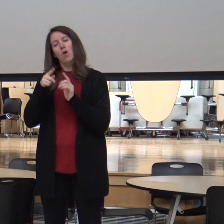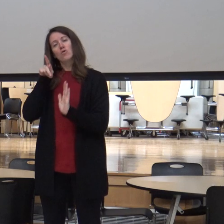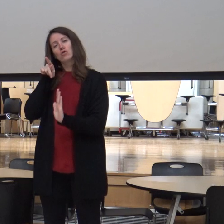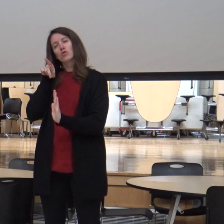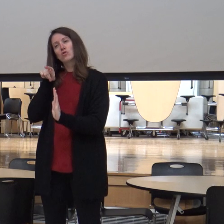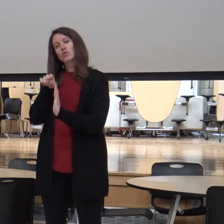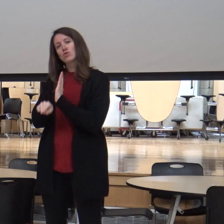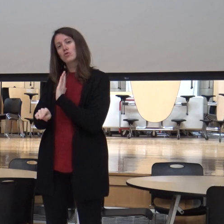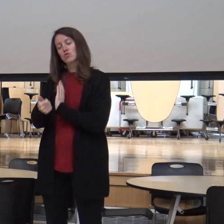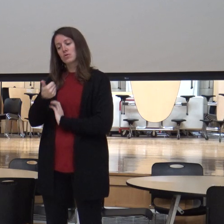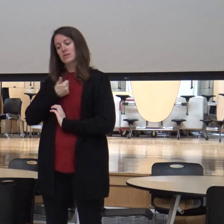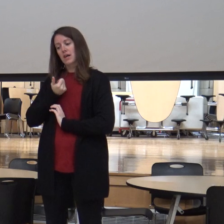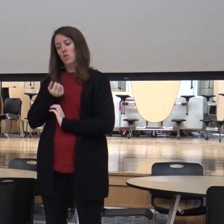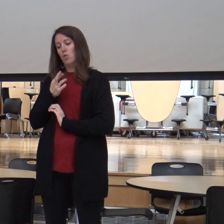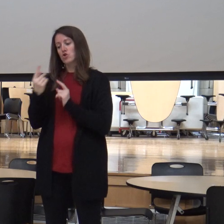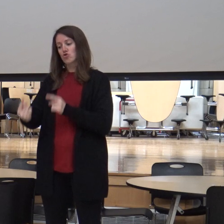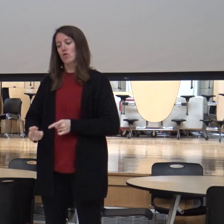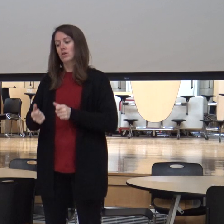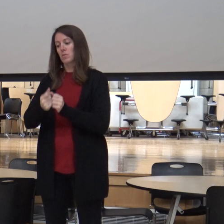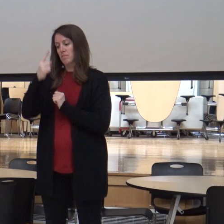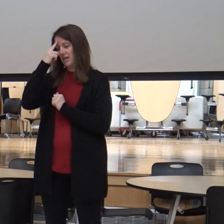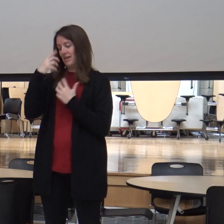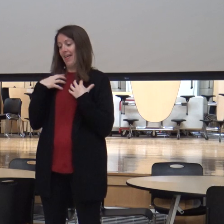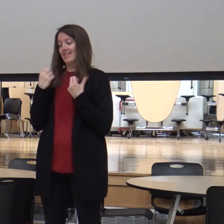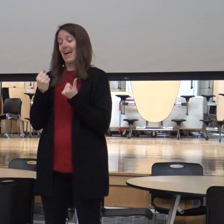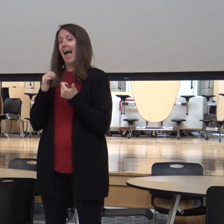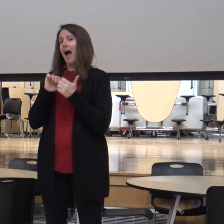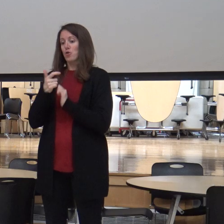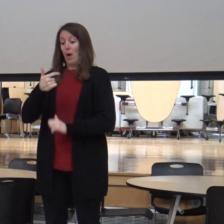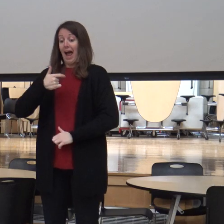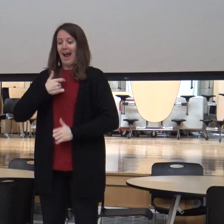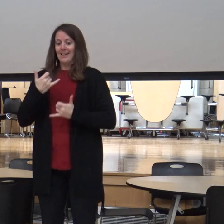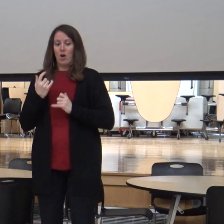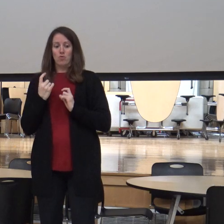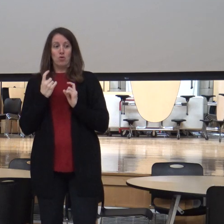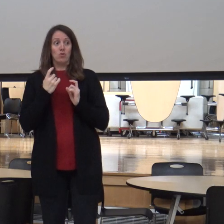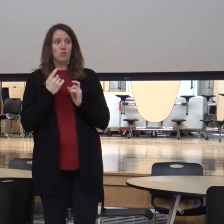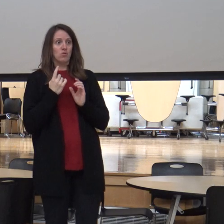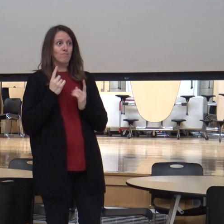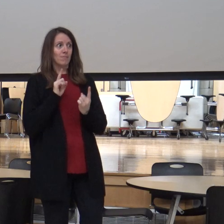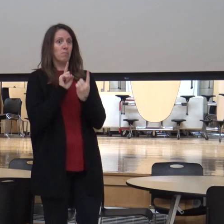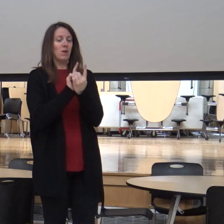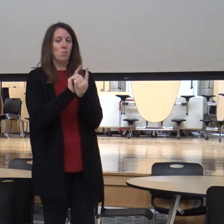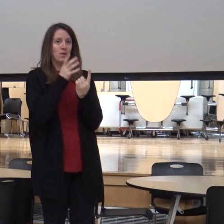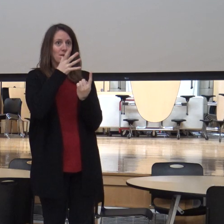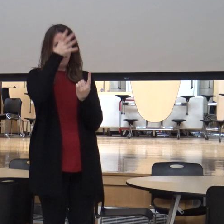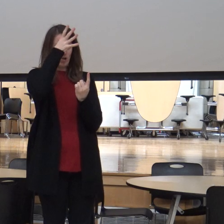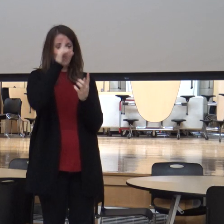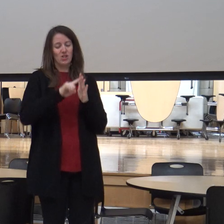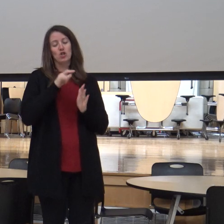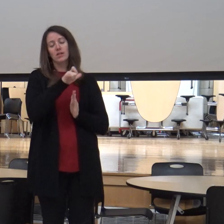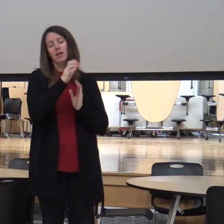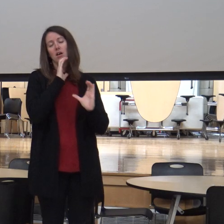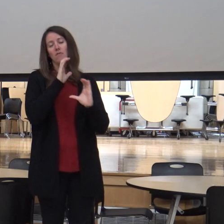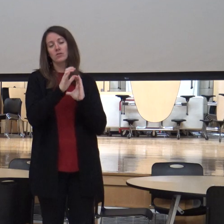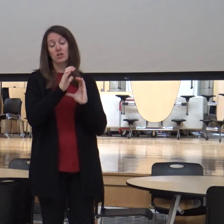about that struggle with mental health. How would you start that conversation with their parents? Because if they have no idea, what's the best way